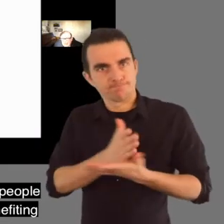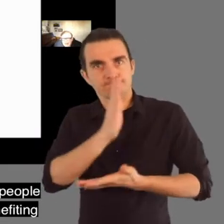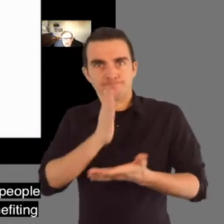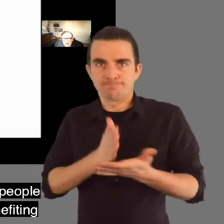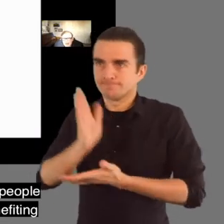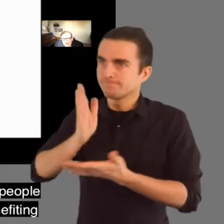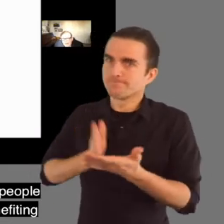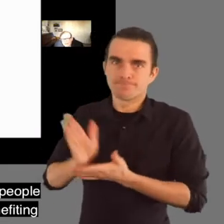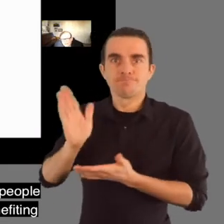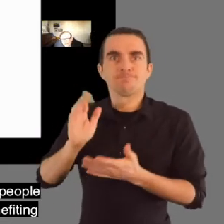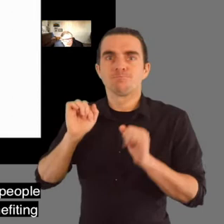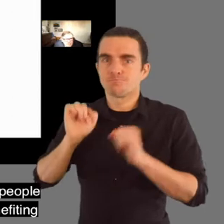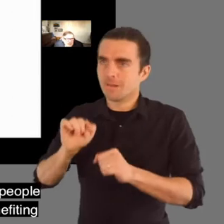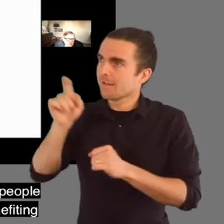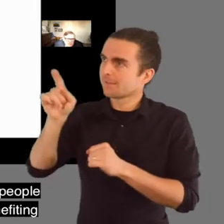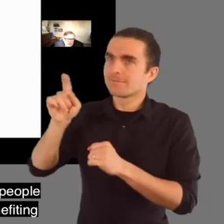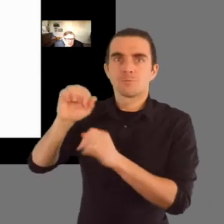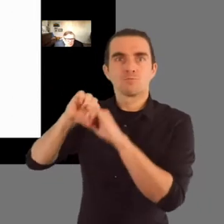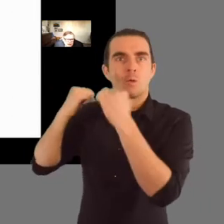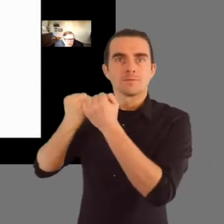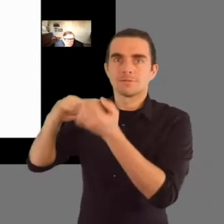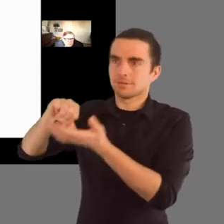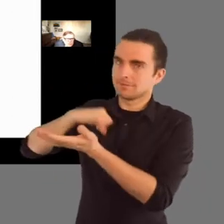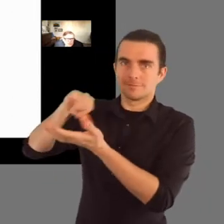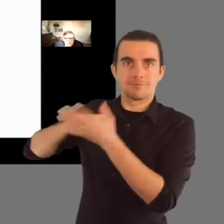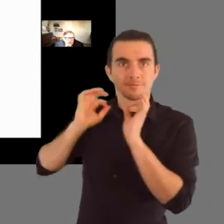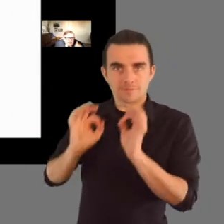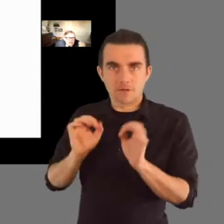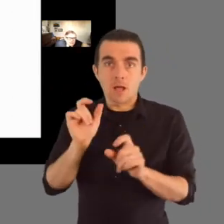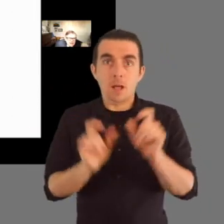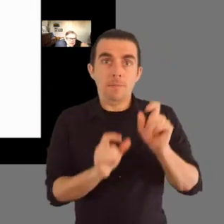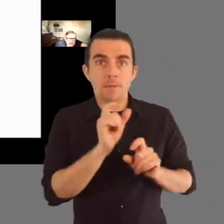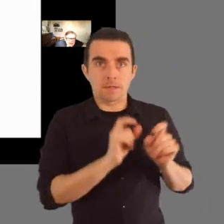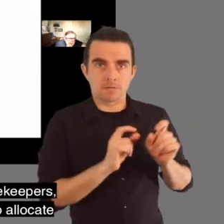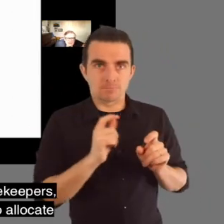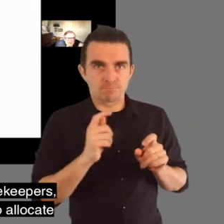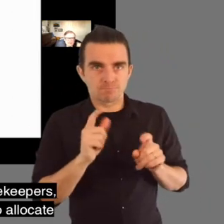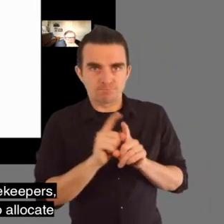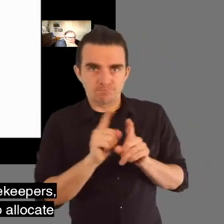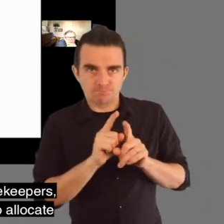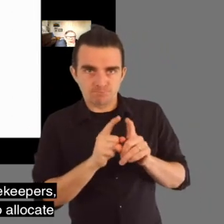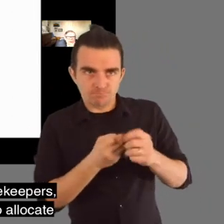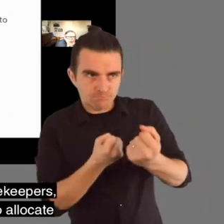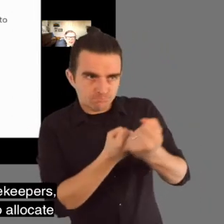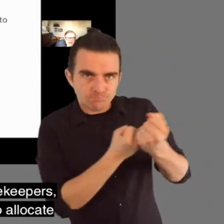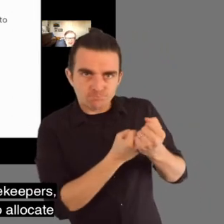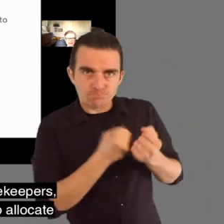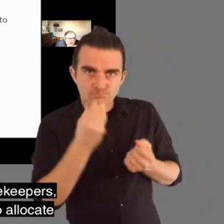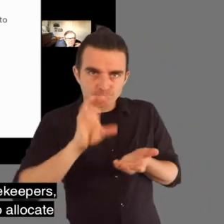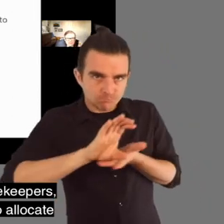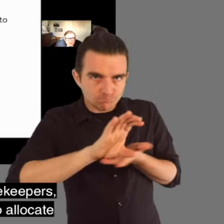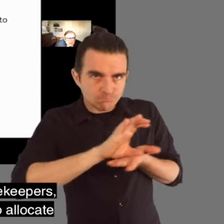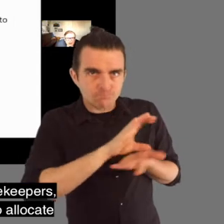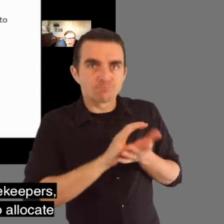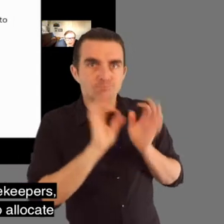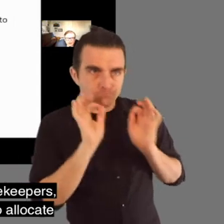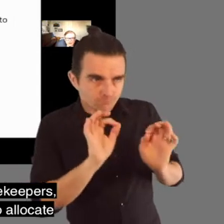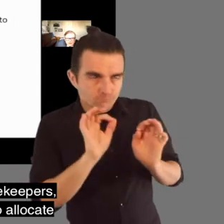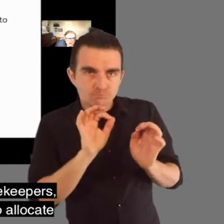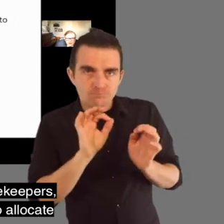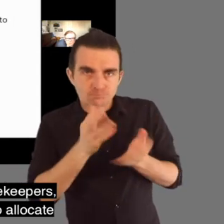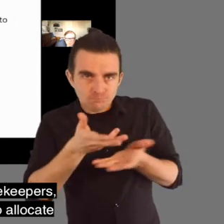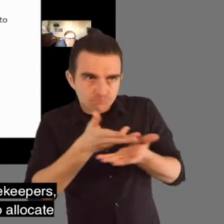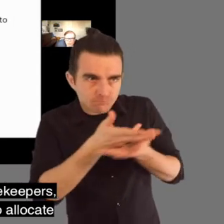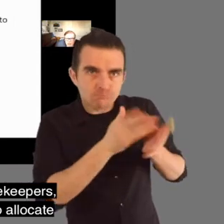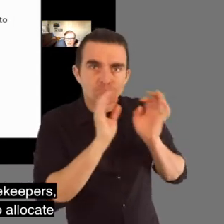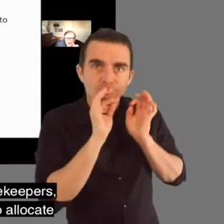accessing and fully benefiting from social protection measures, sensitize people who are the gatekeepers, the grant